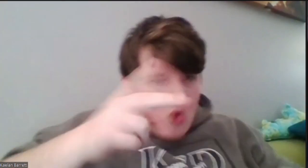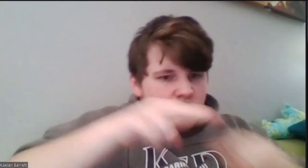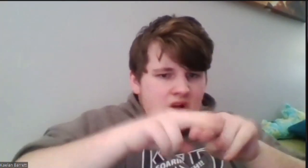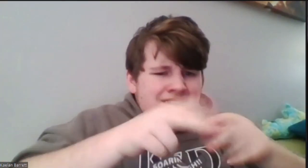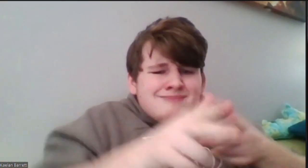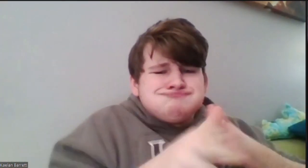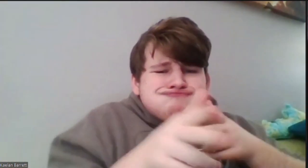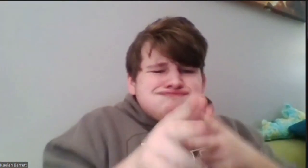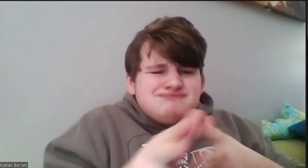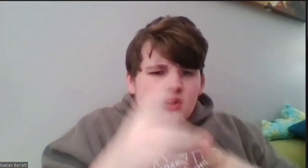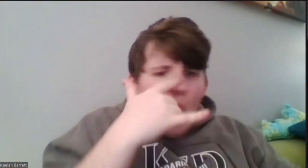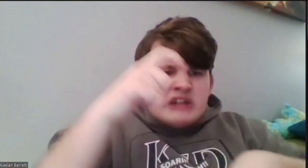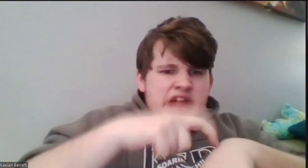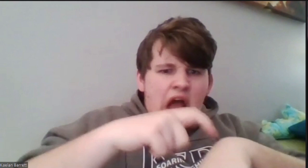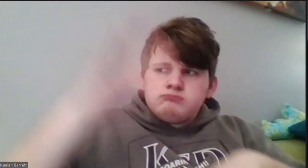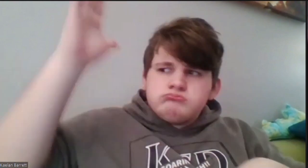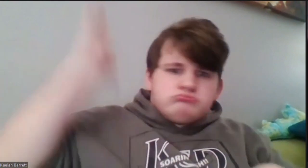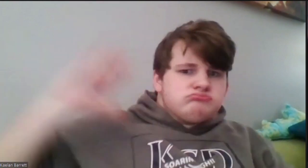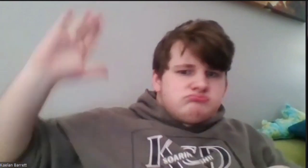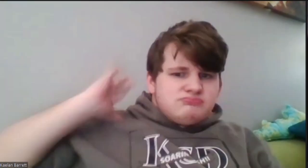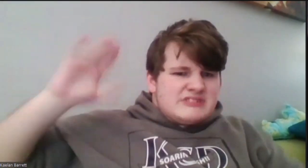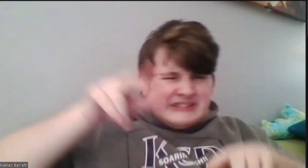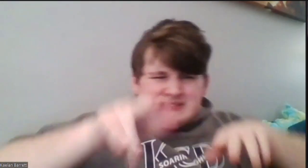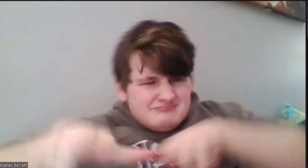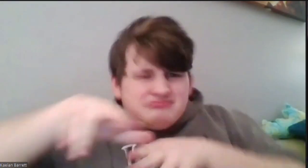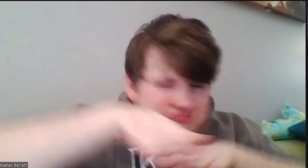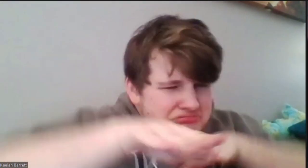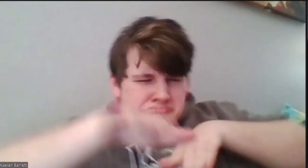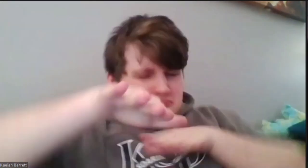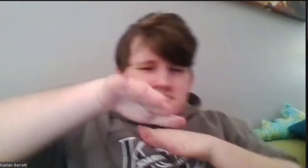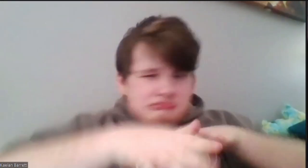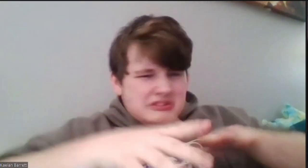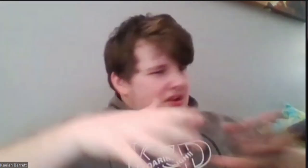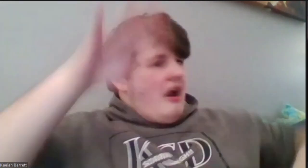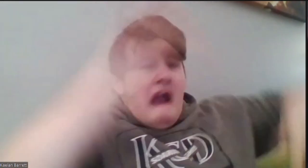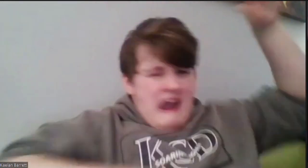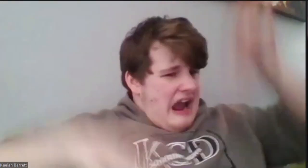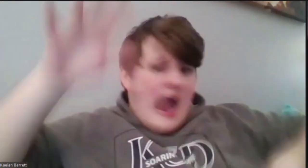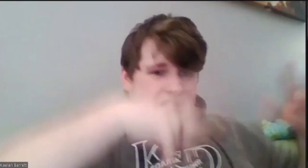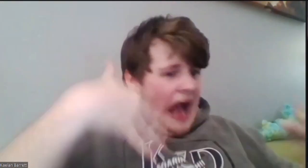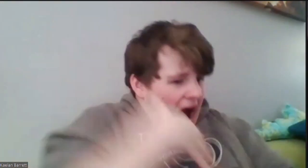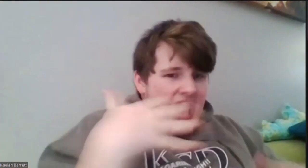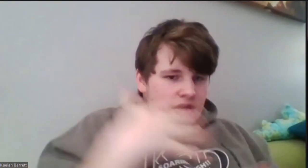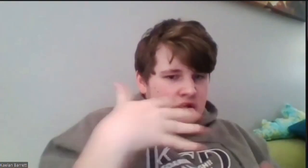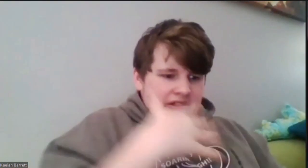town. You're following a train? Now remember, this is a long time ago. And they had trains. Anyway,